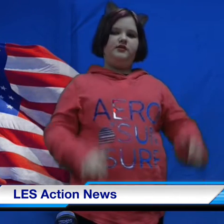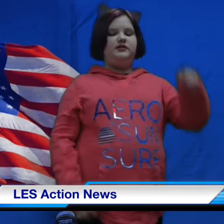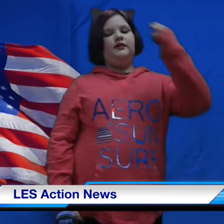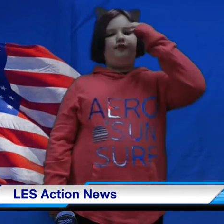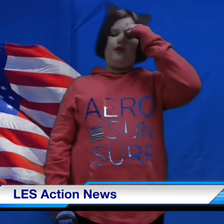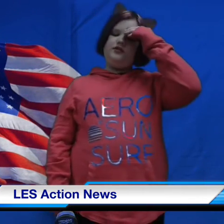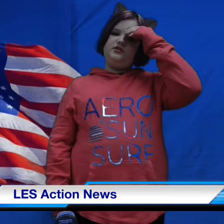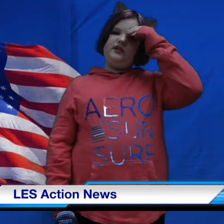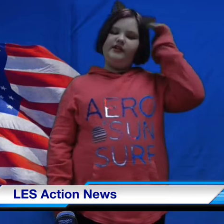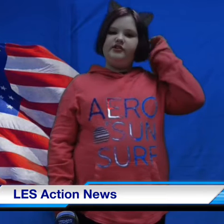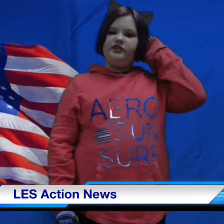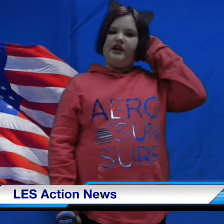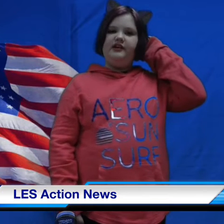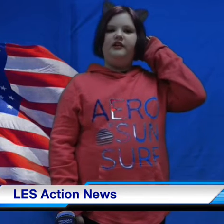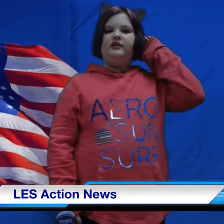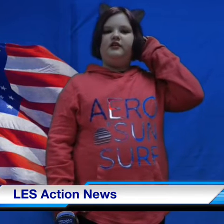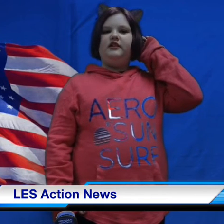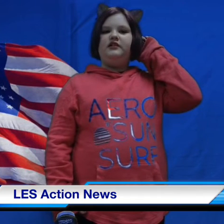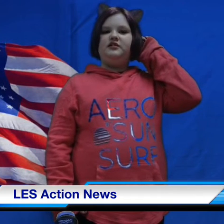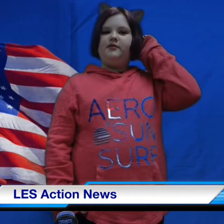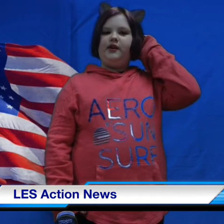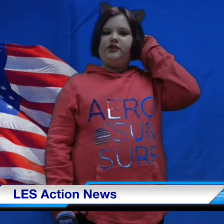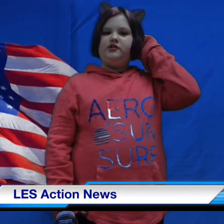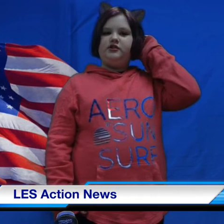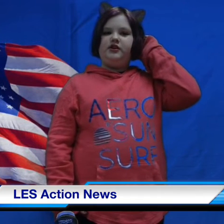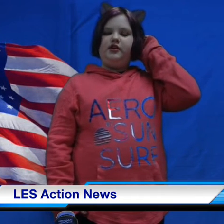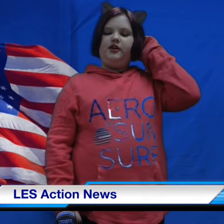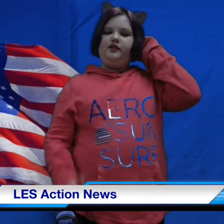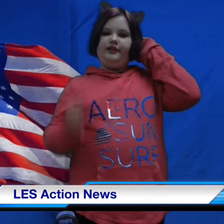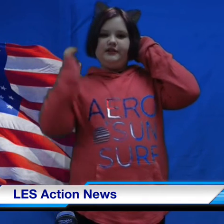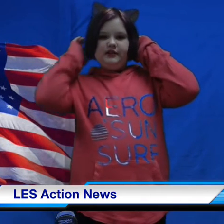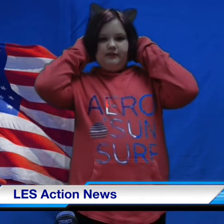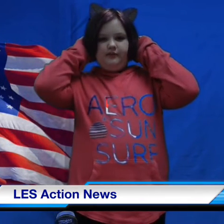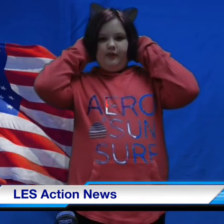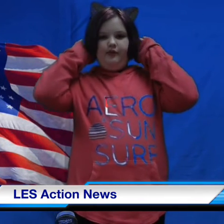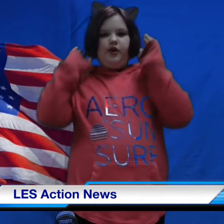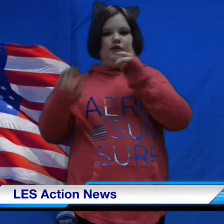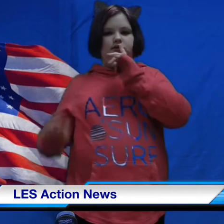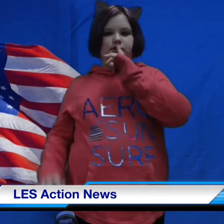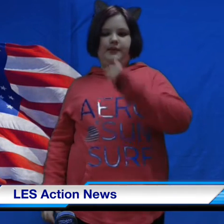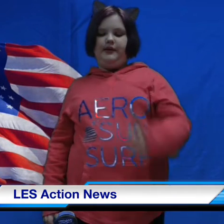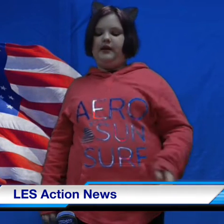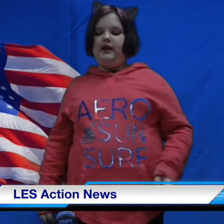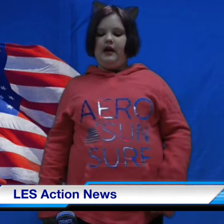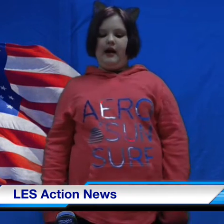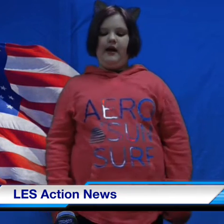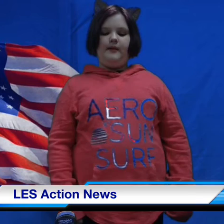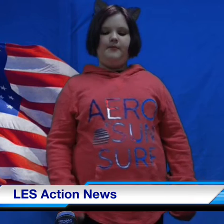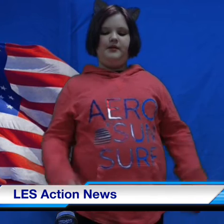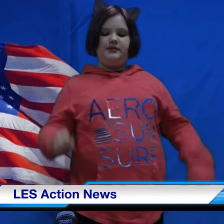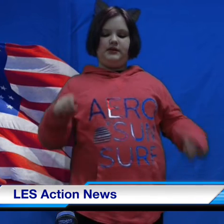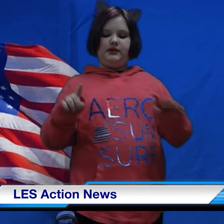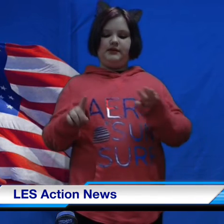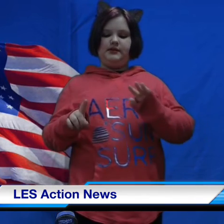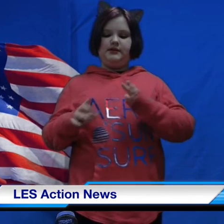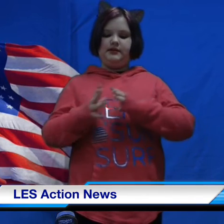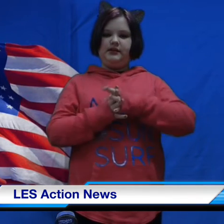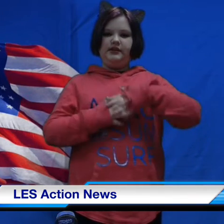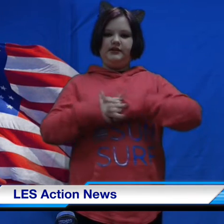seek first to understand, then to be understood. Listen before you speak. Habit 6,